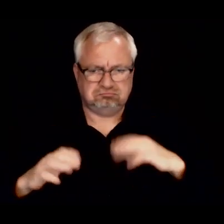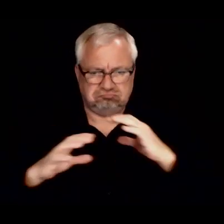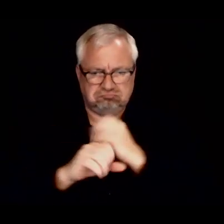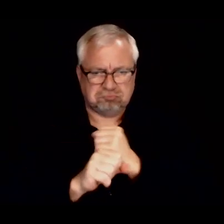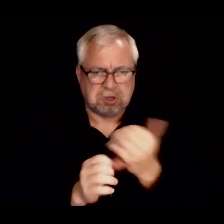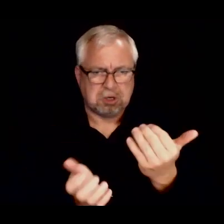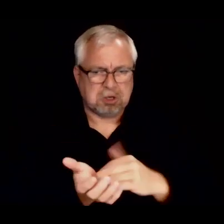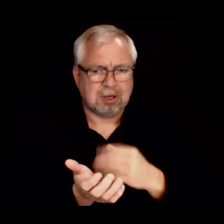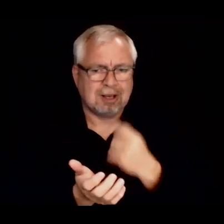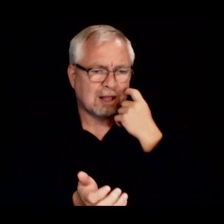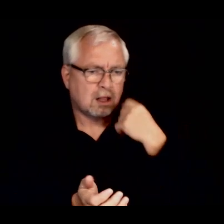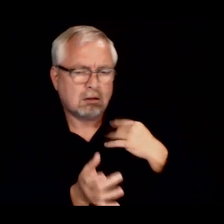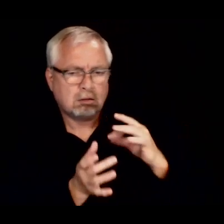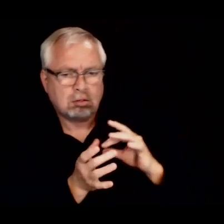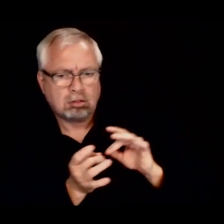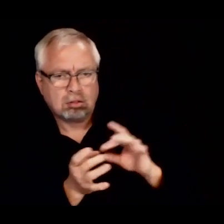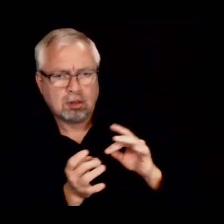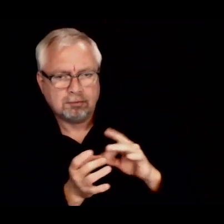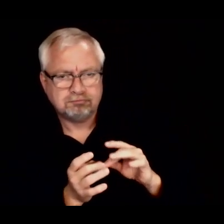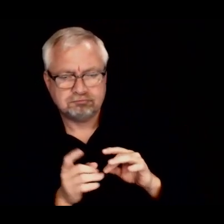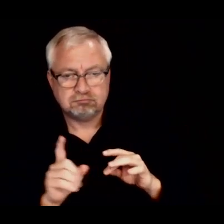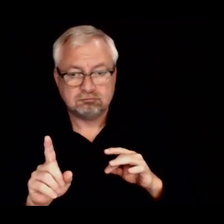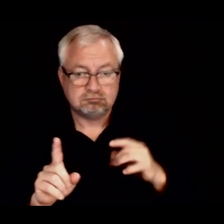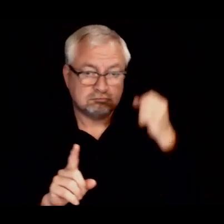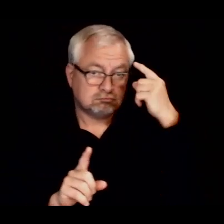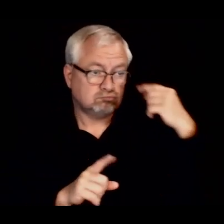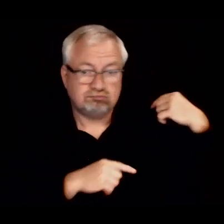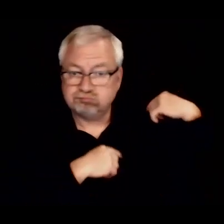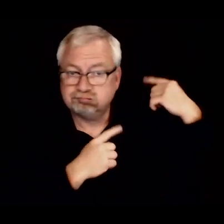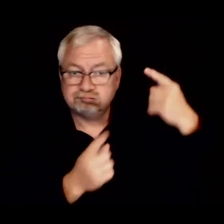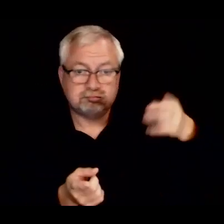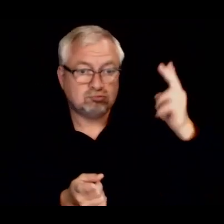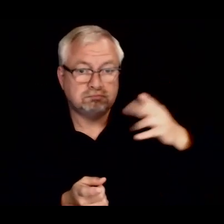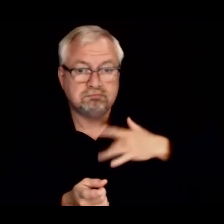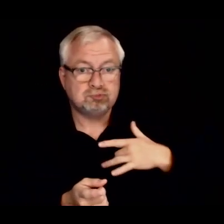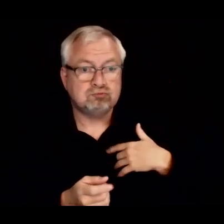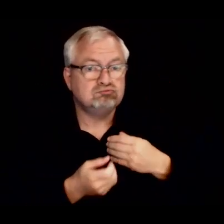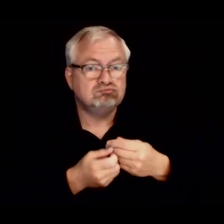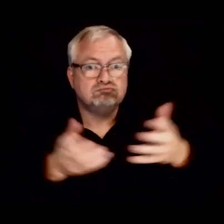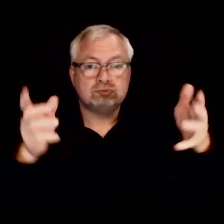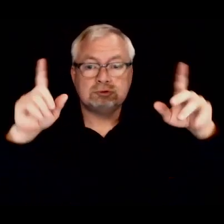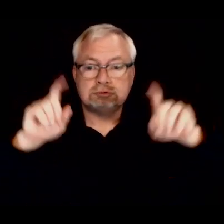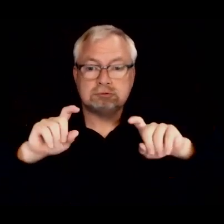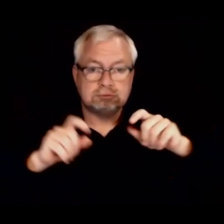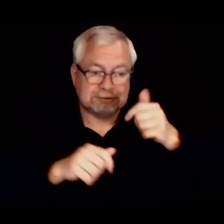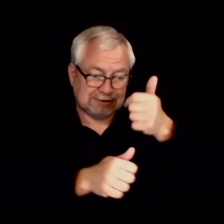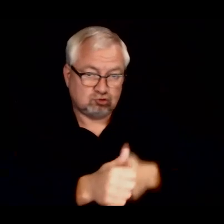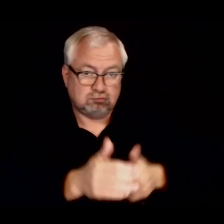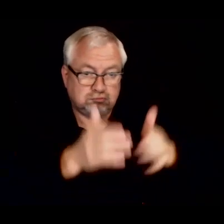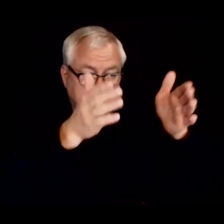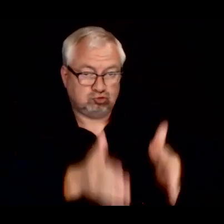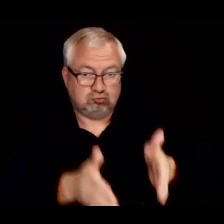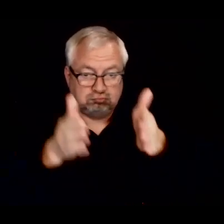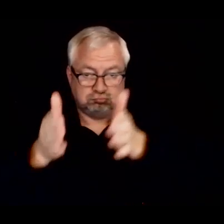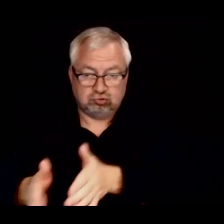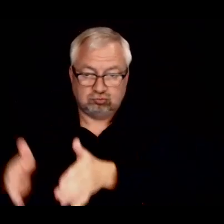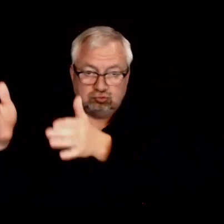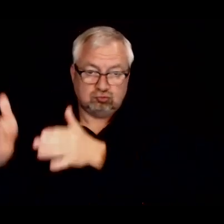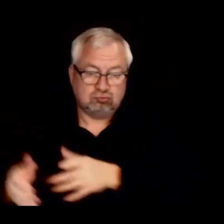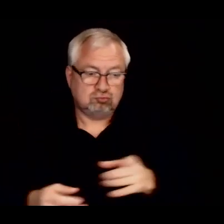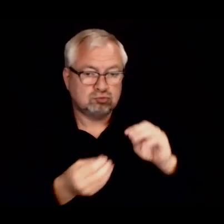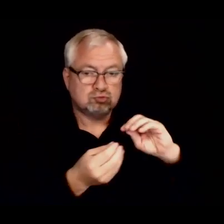we had historically been giving our testing data at the person level, meaning our numbers reflected how many actual people had been